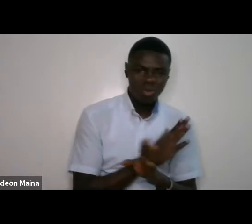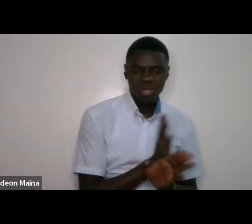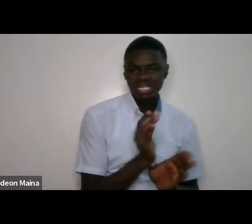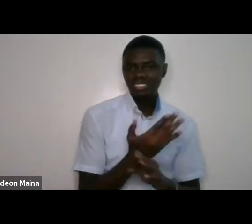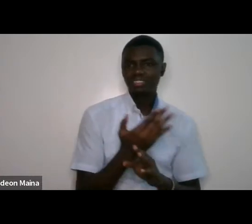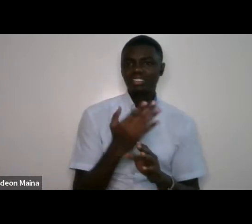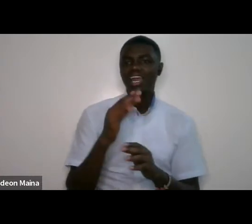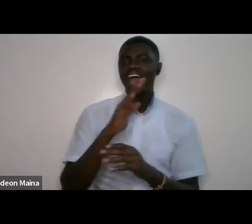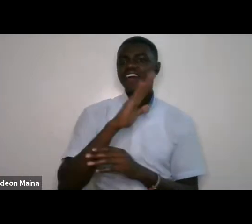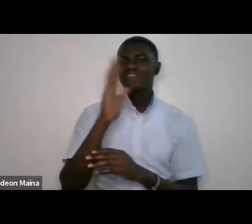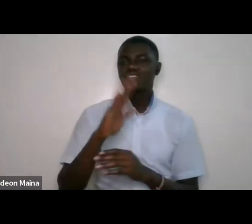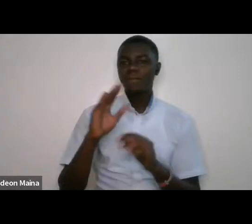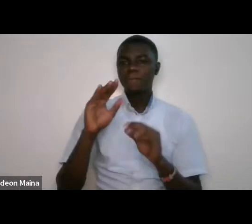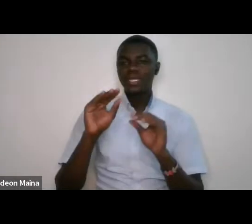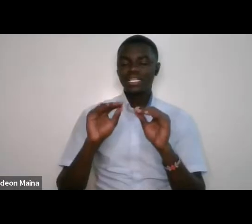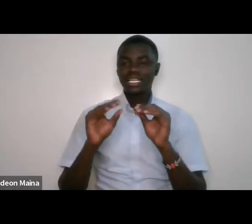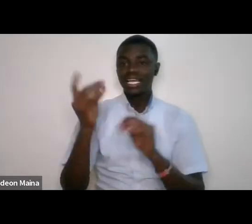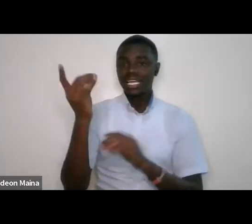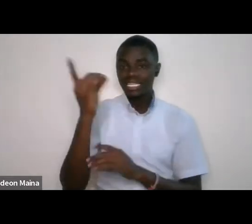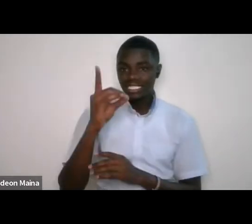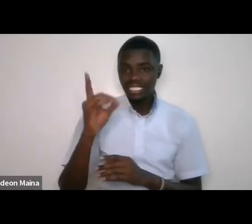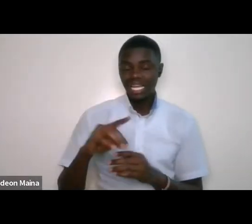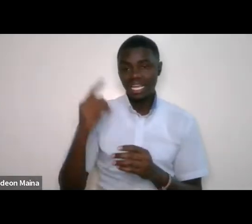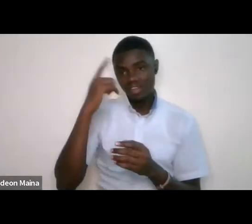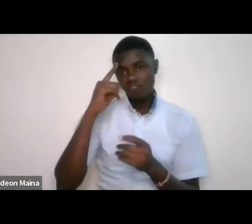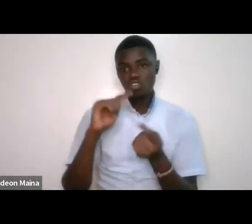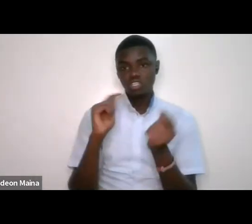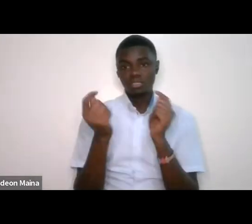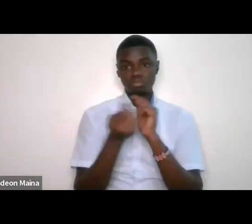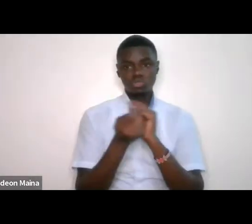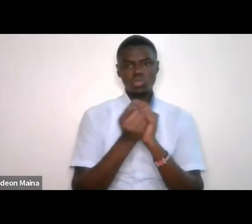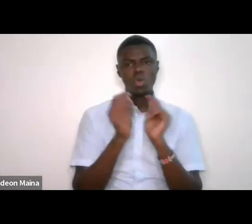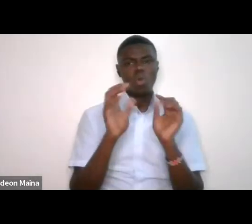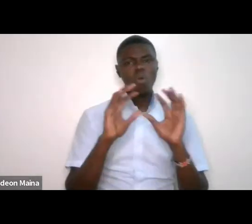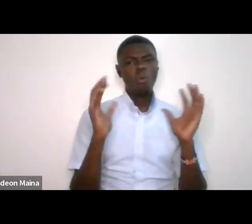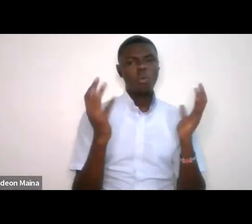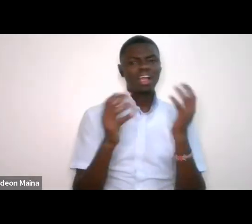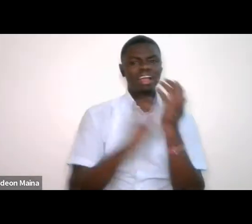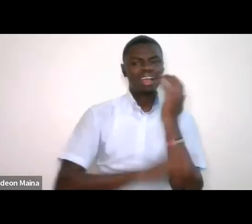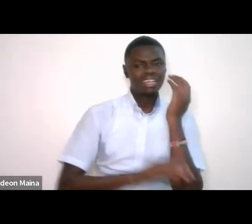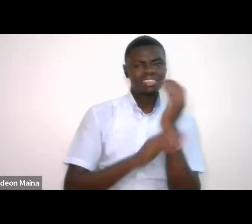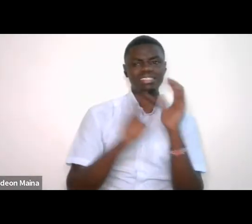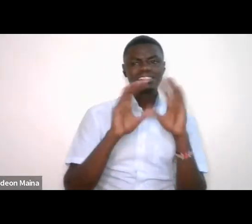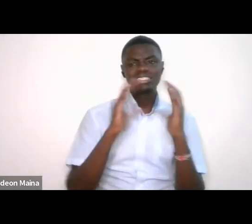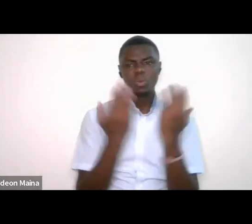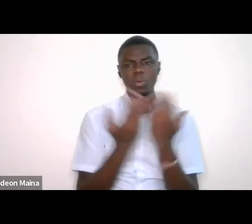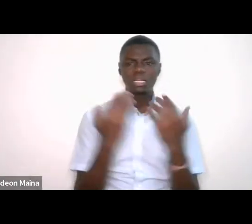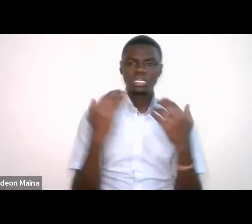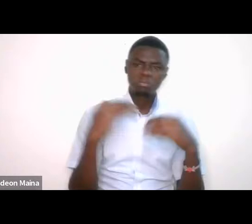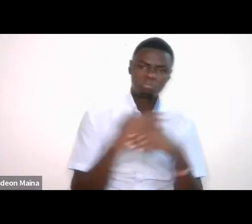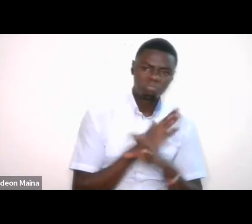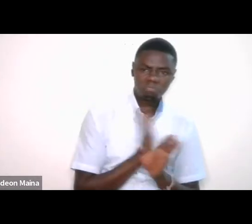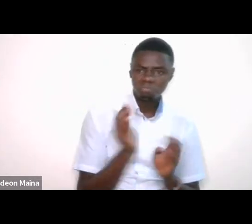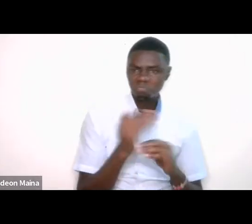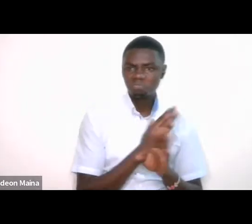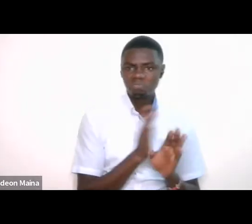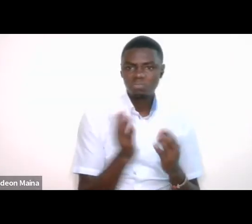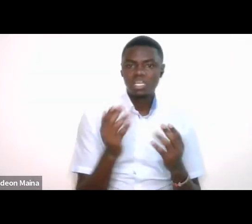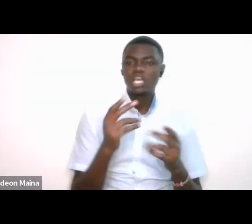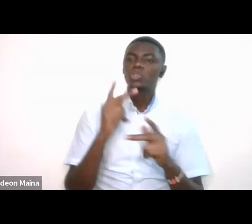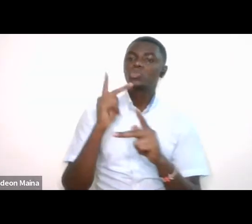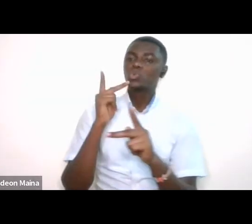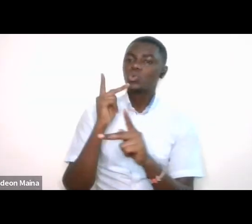transformation. Virtually every country in the world is a bureaucracy. Bureaucracies are designed to maintain the status